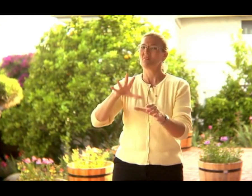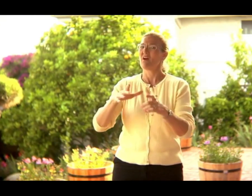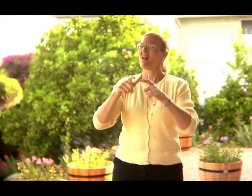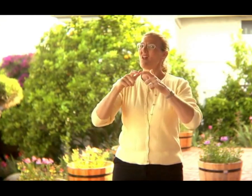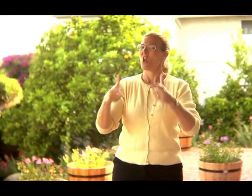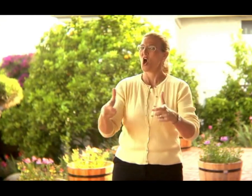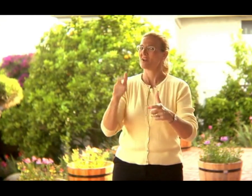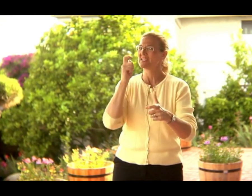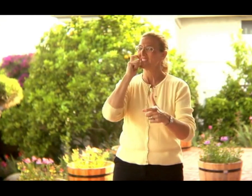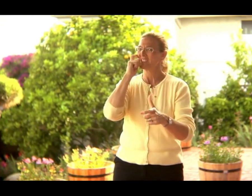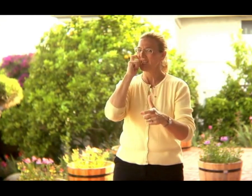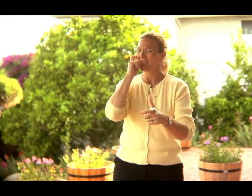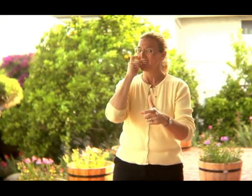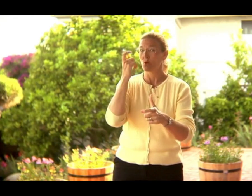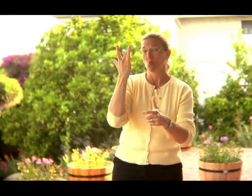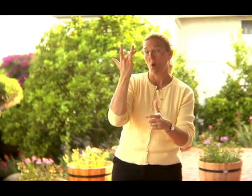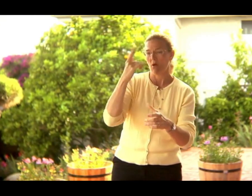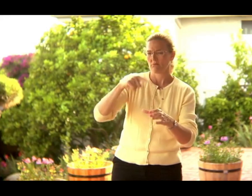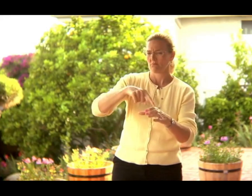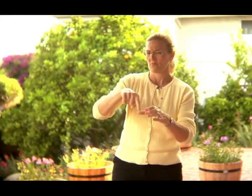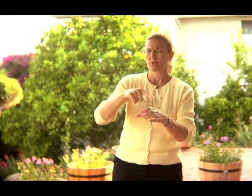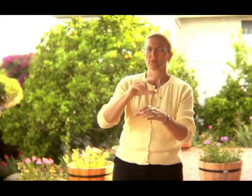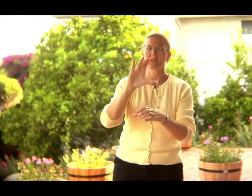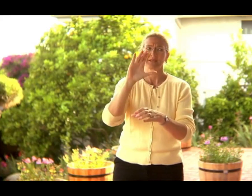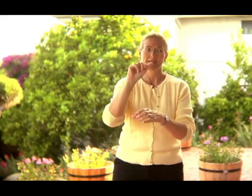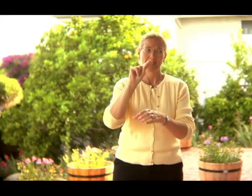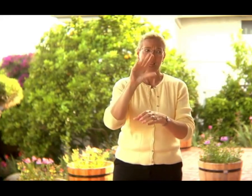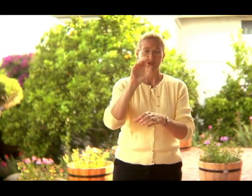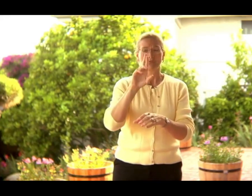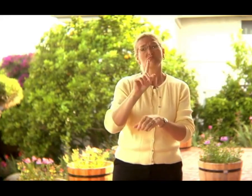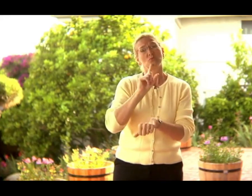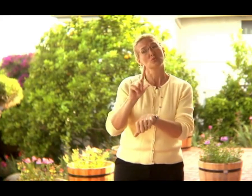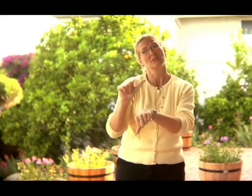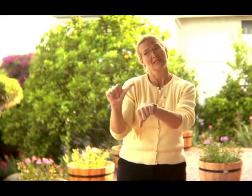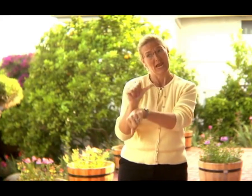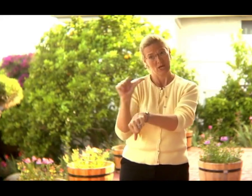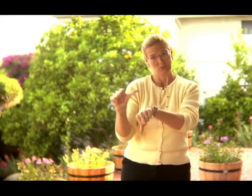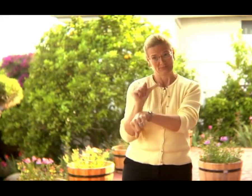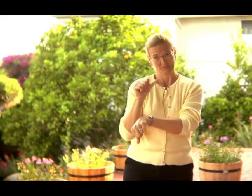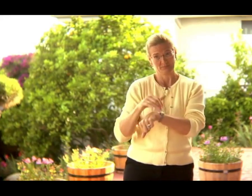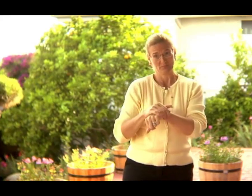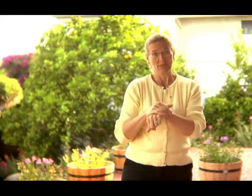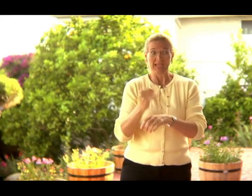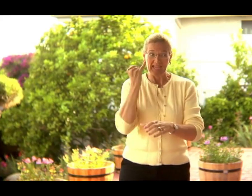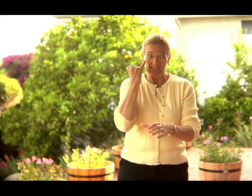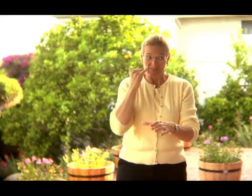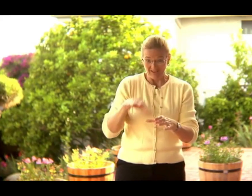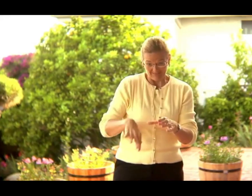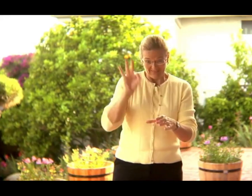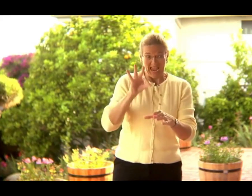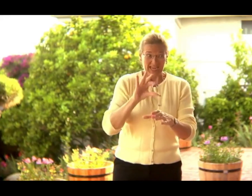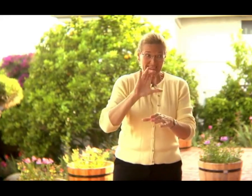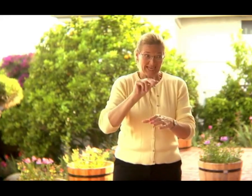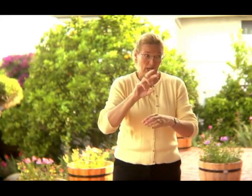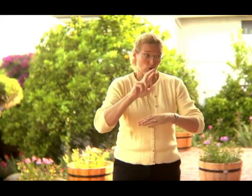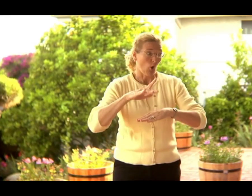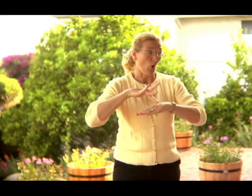The doctor will remove a larger amount of skin for a melanoma because this cancer is so dangerous. If the cancer is found